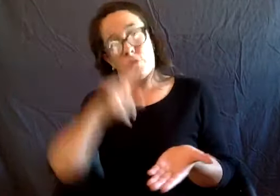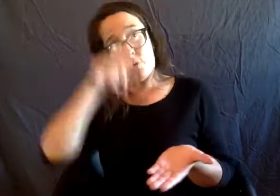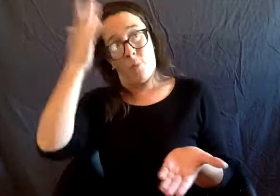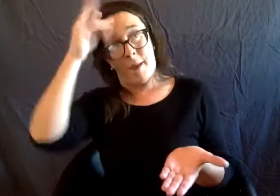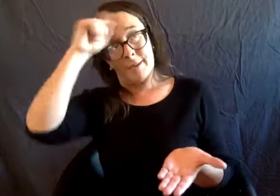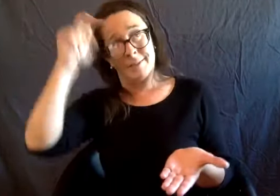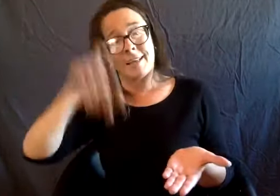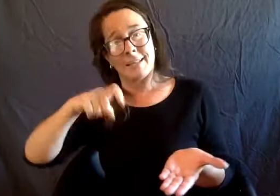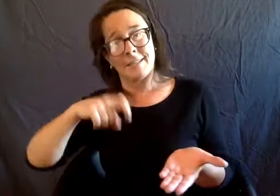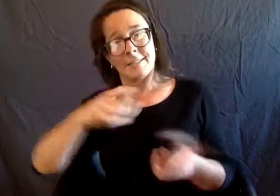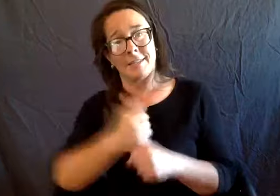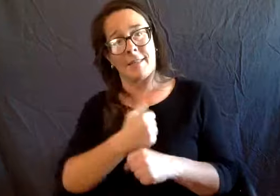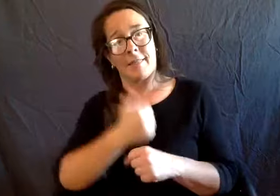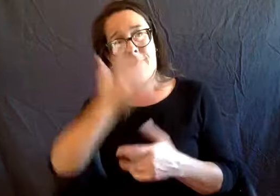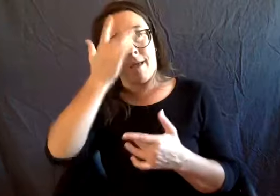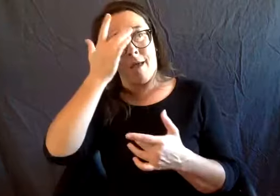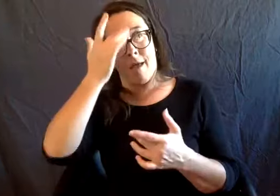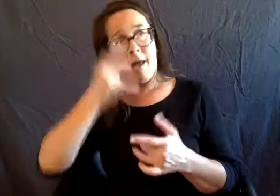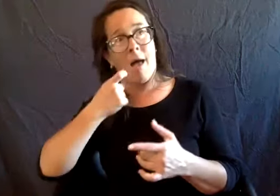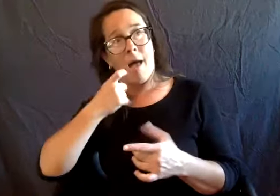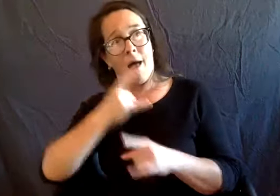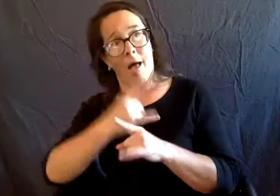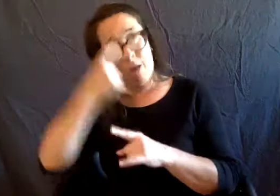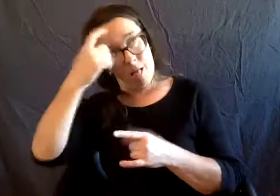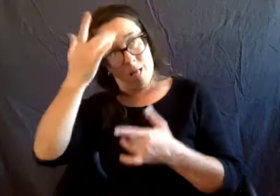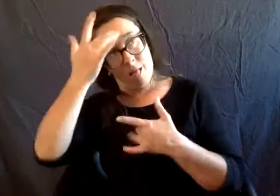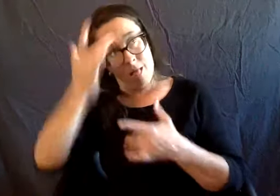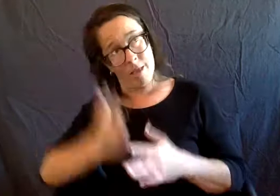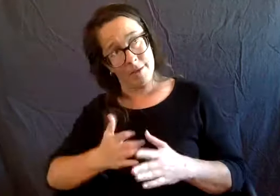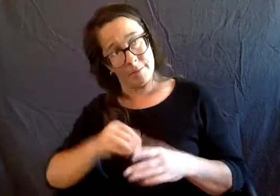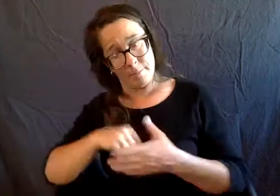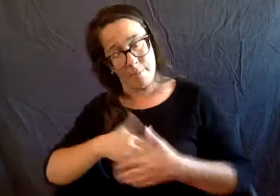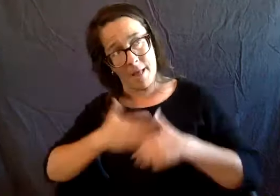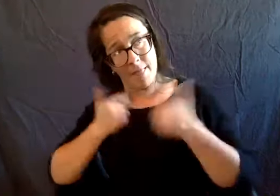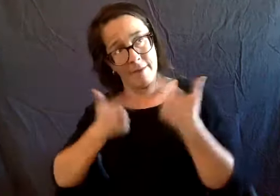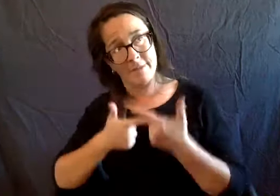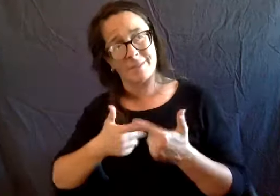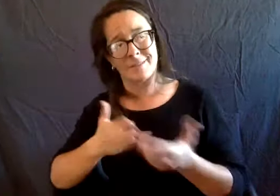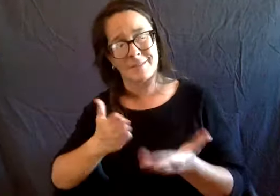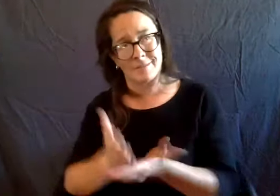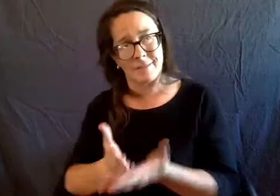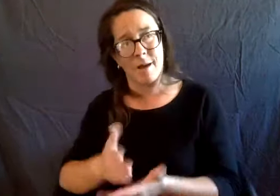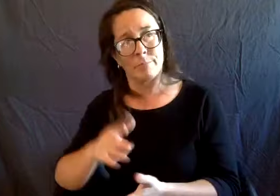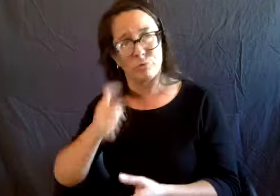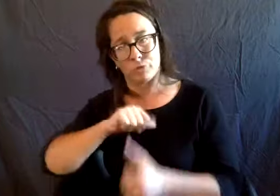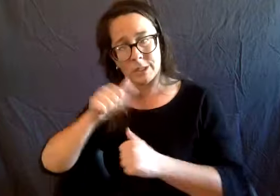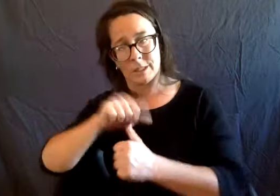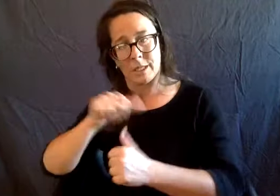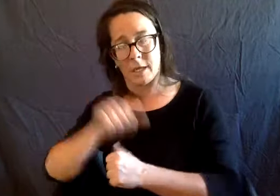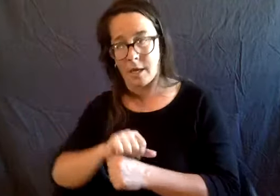I'm here because I need to know how to get the alcoholic in my life to stop drinking. And I thought, finally, isn't that the $1 million question that